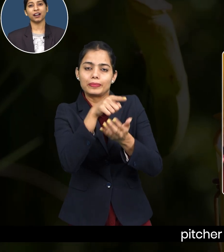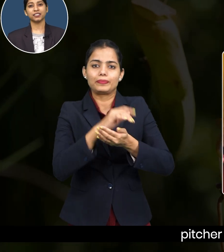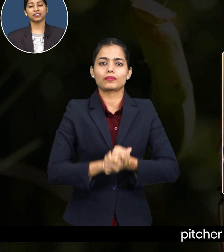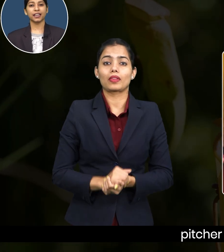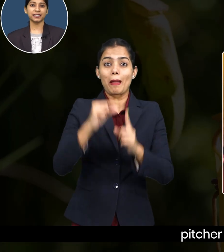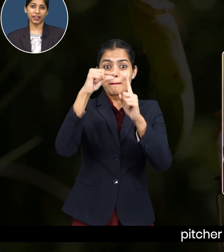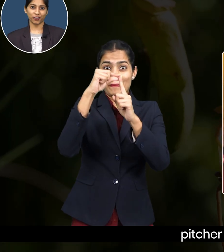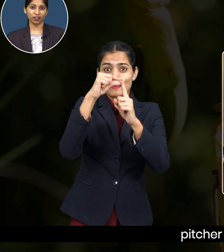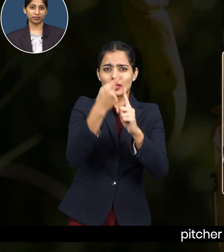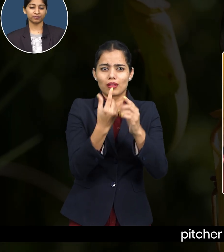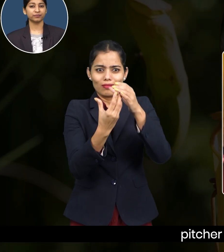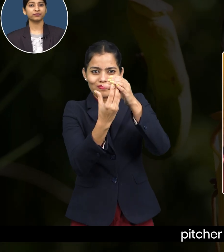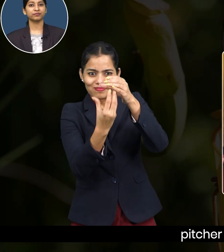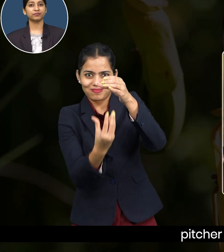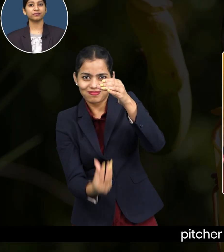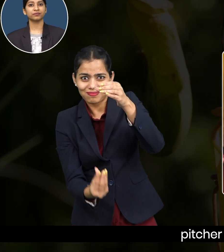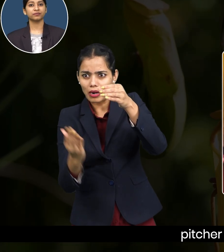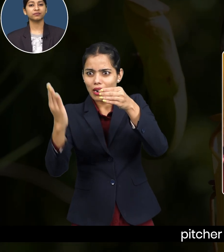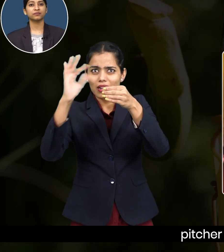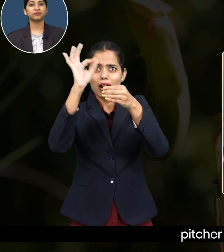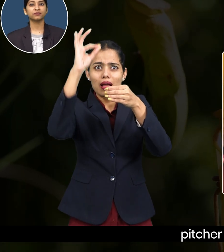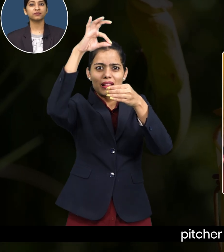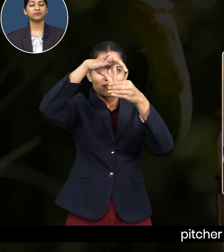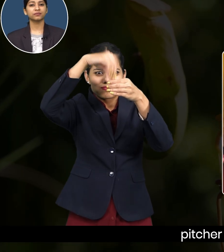picture plant, etc.